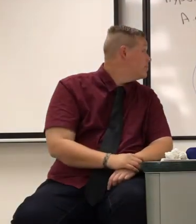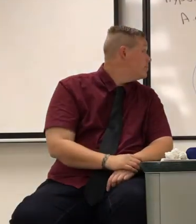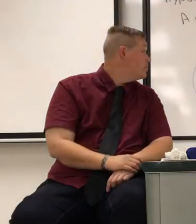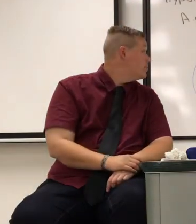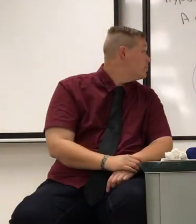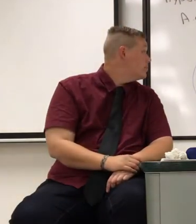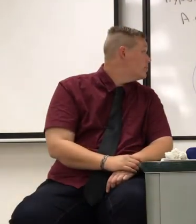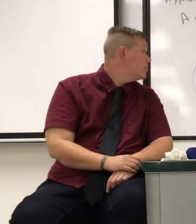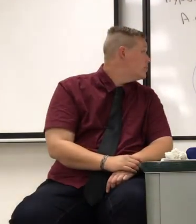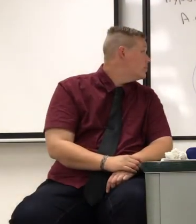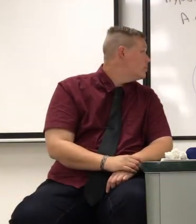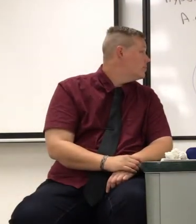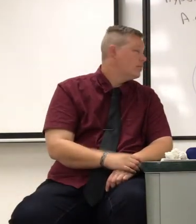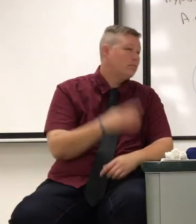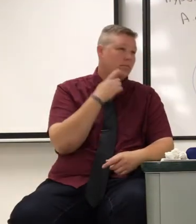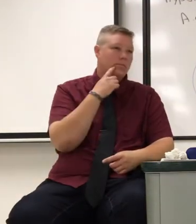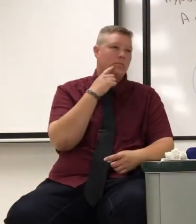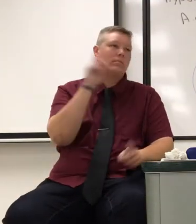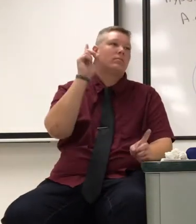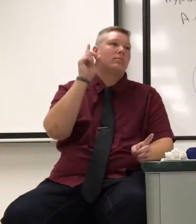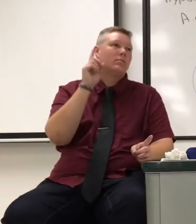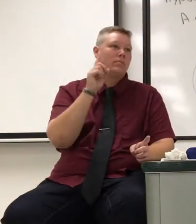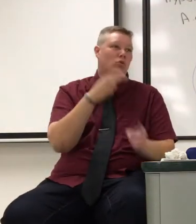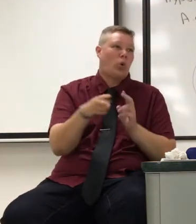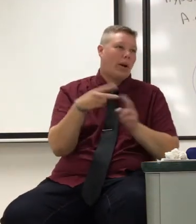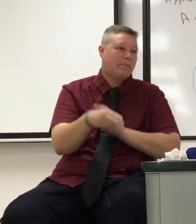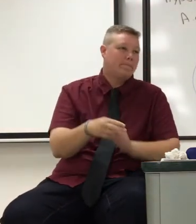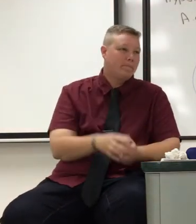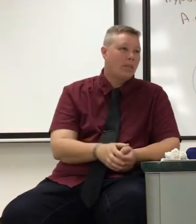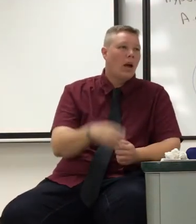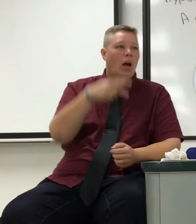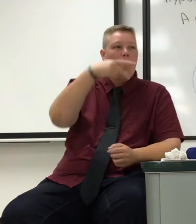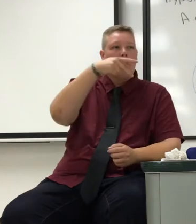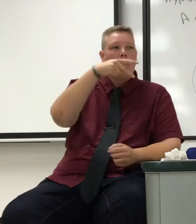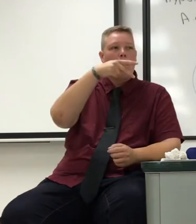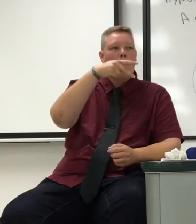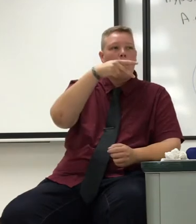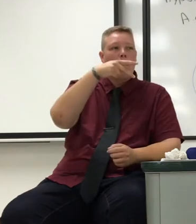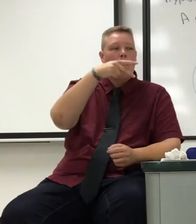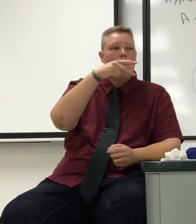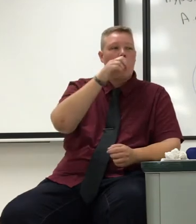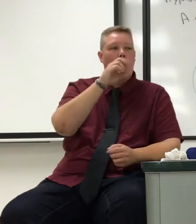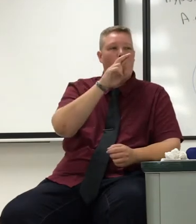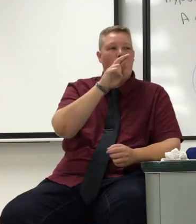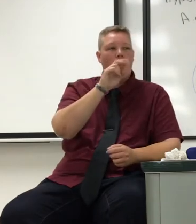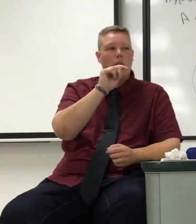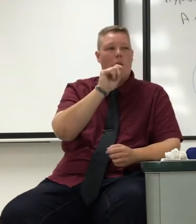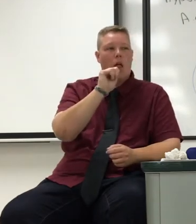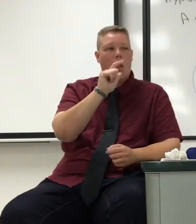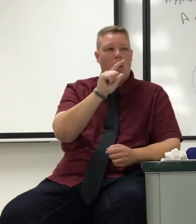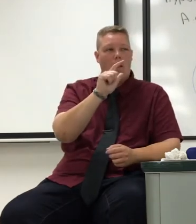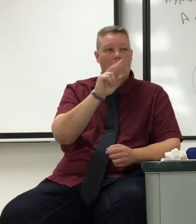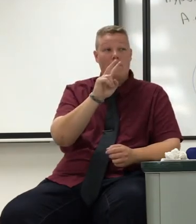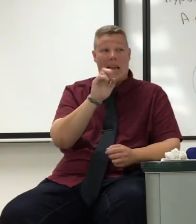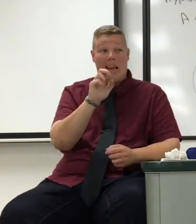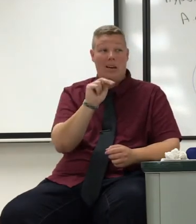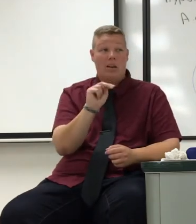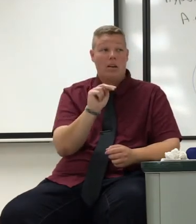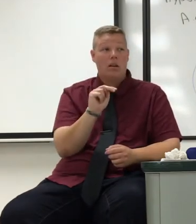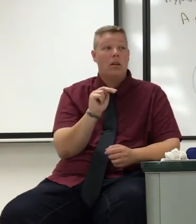is. Boom, I go right there. Okay, so that's a portal vein. It's a shortcut. So when the target